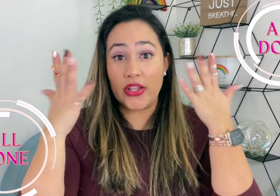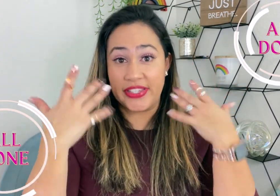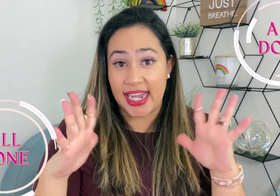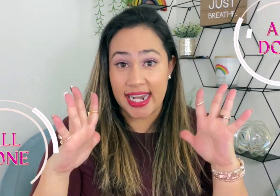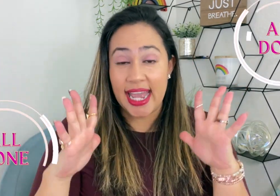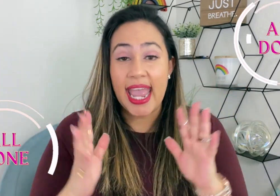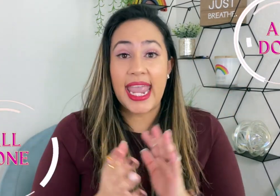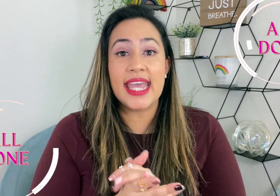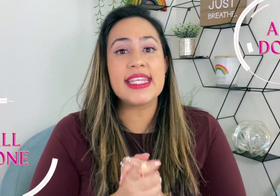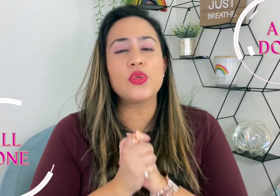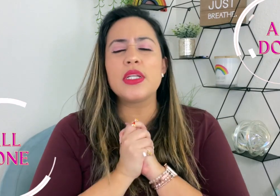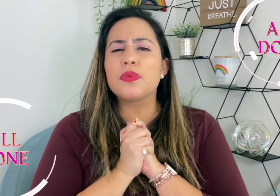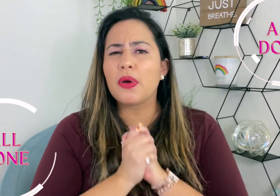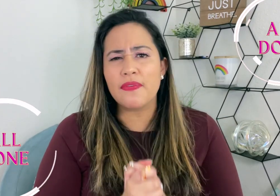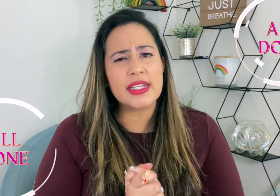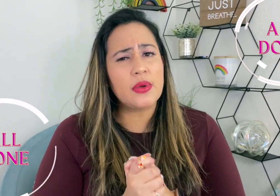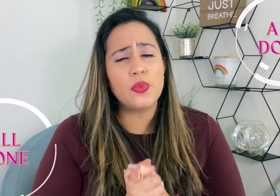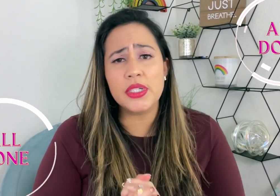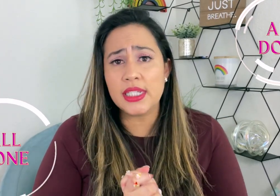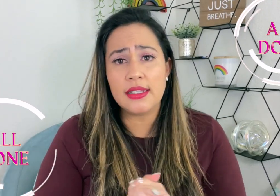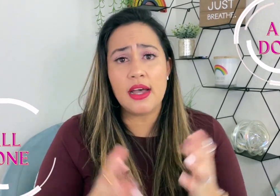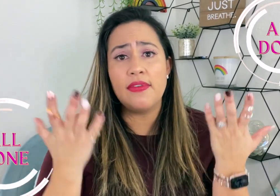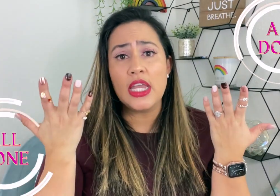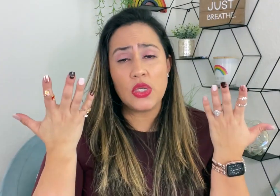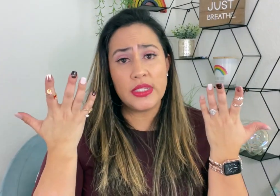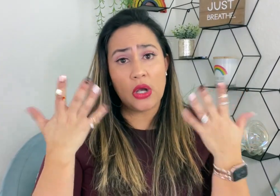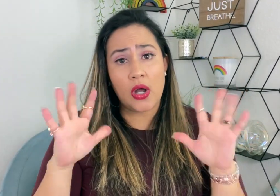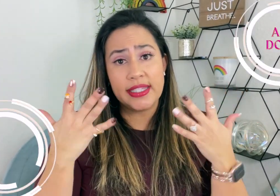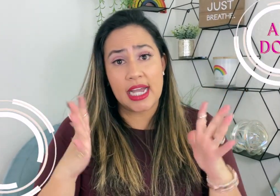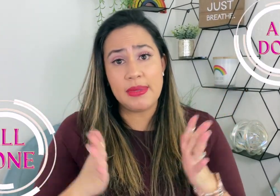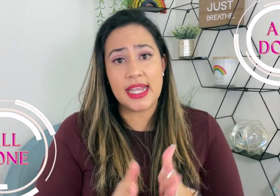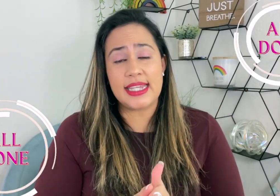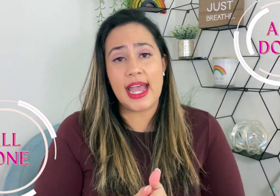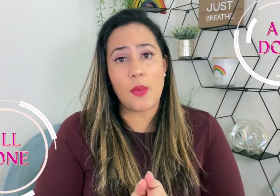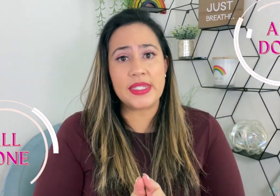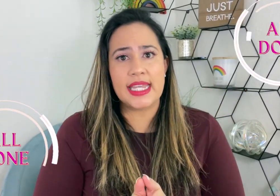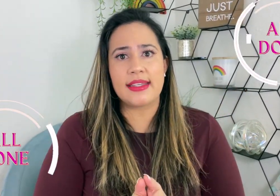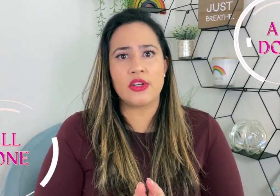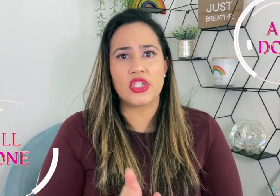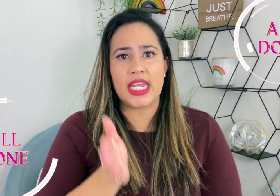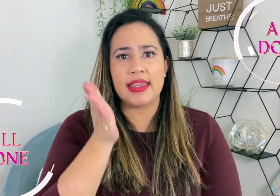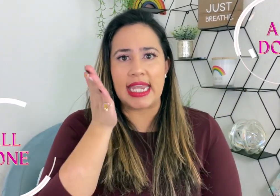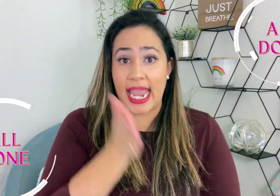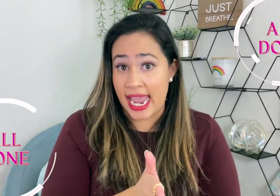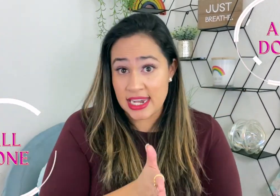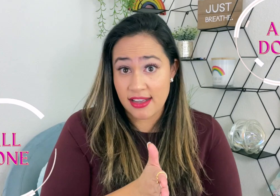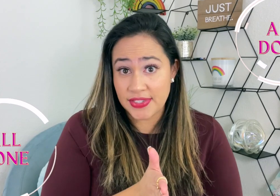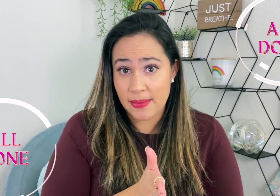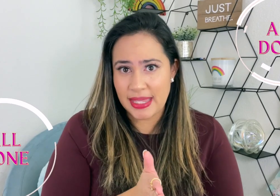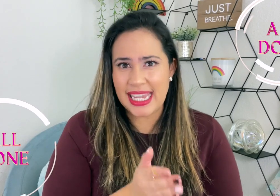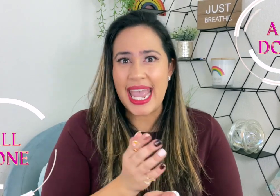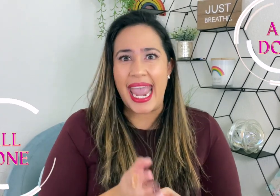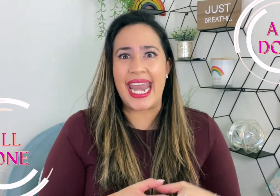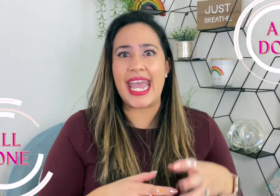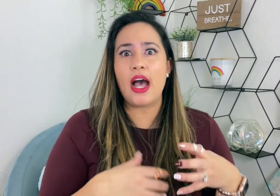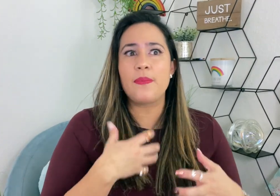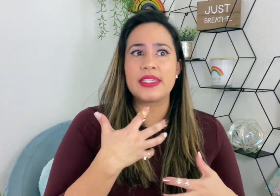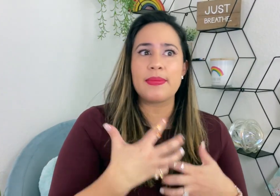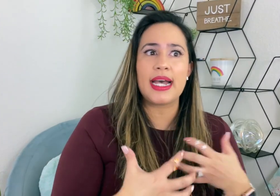done. And this one is perfect. I really love using all done because it helps kids understand the end of something and it helps them kind